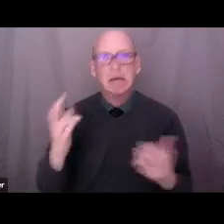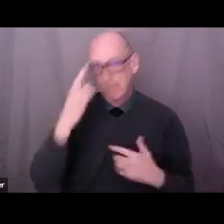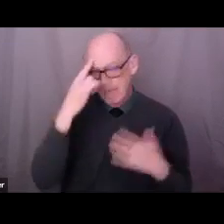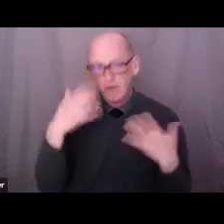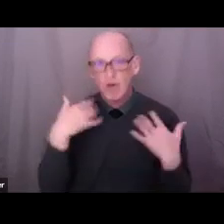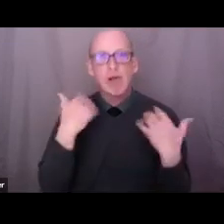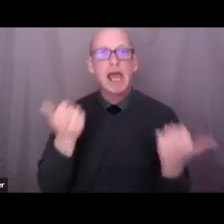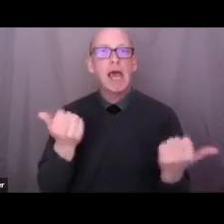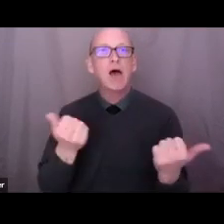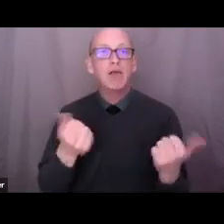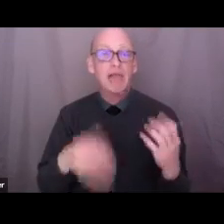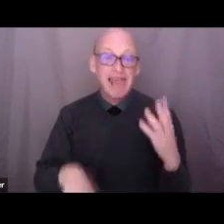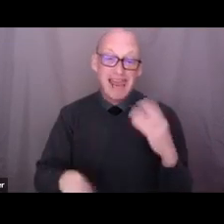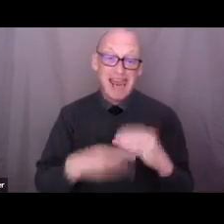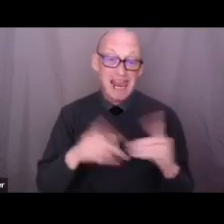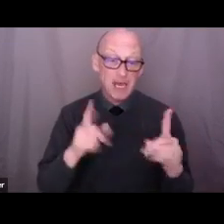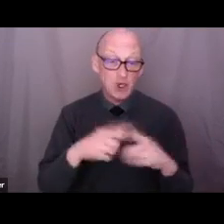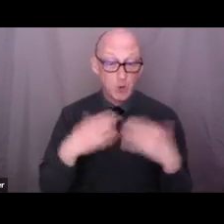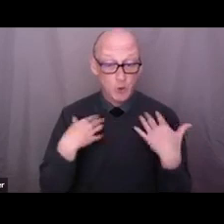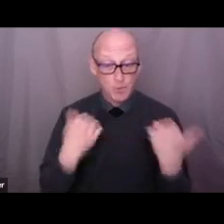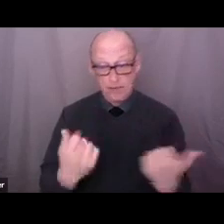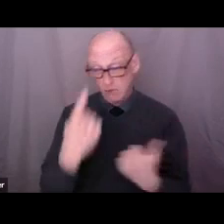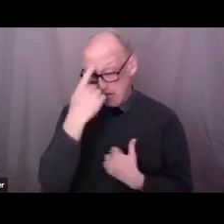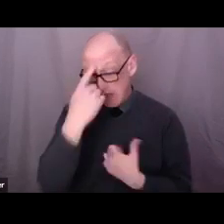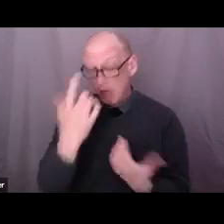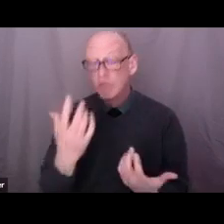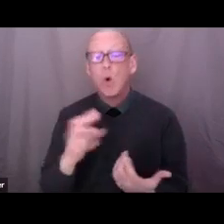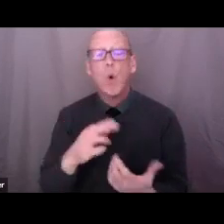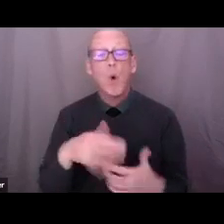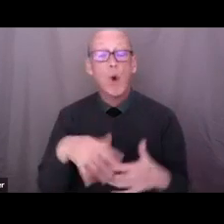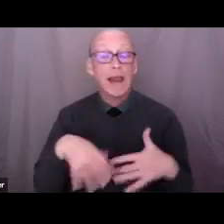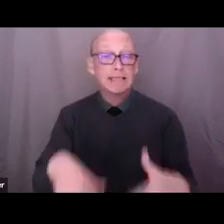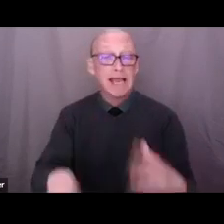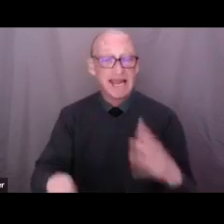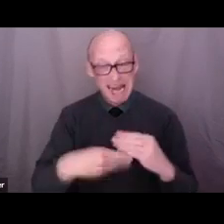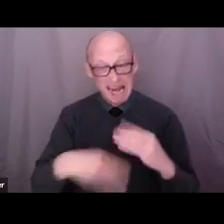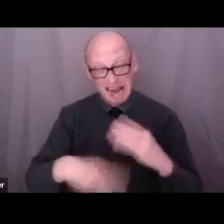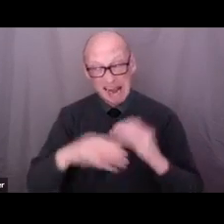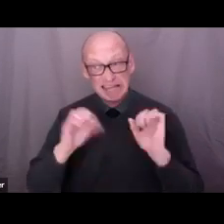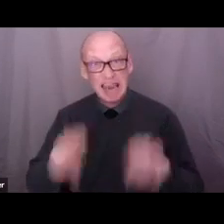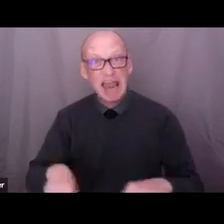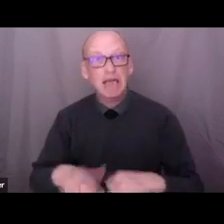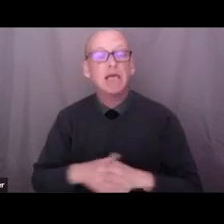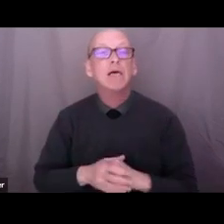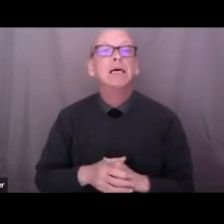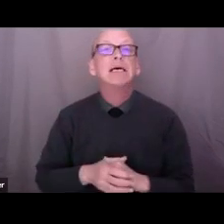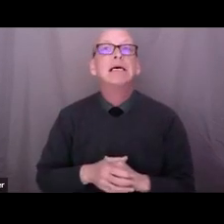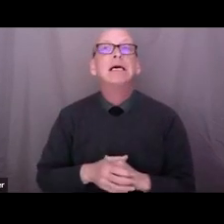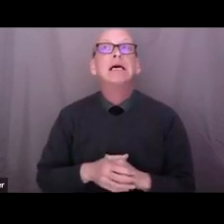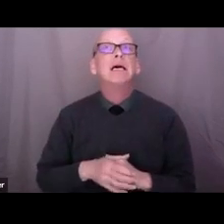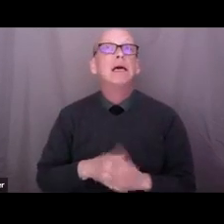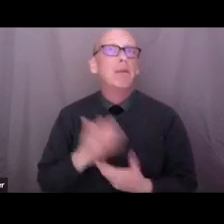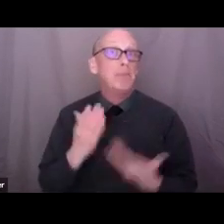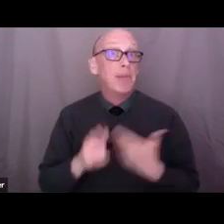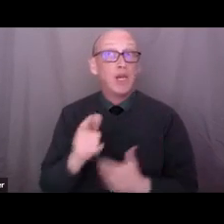issues of depression and anxiety, or what have you, but also for folks, particularly youth who might be at home with parents